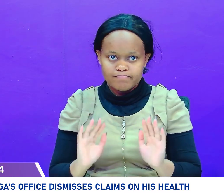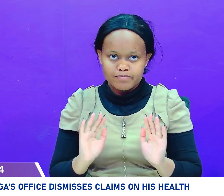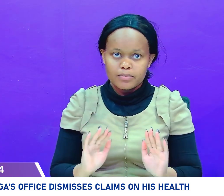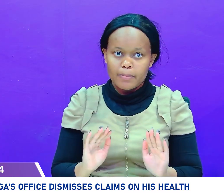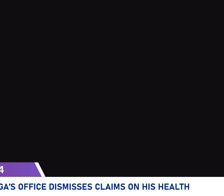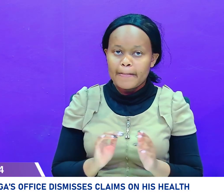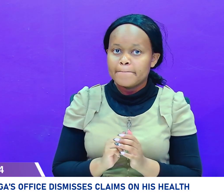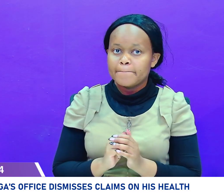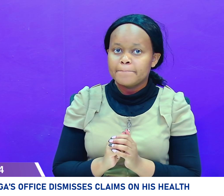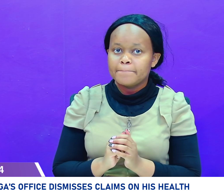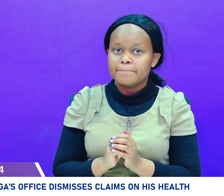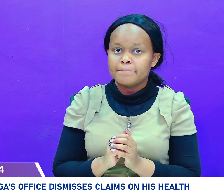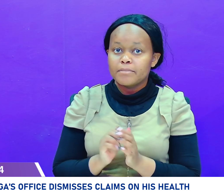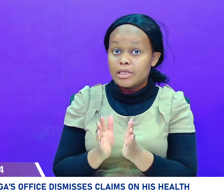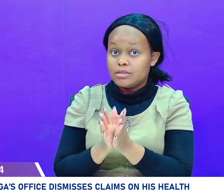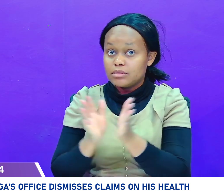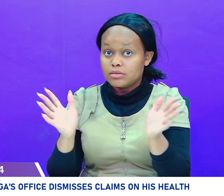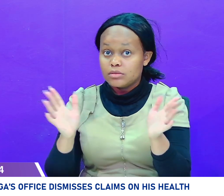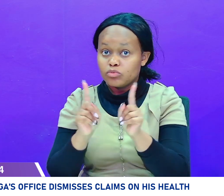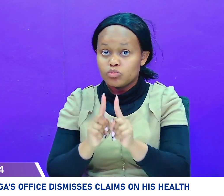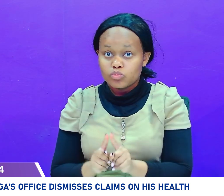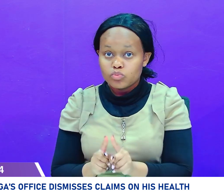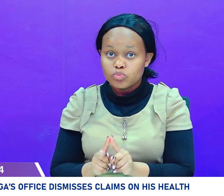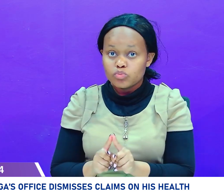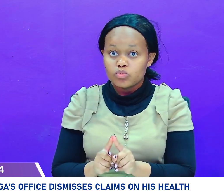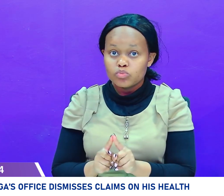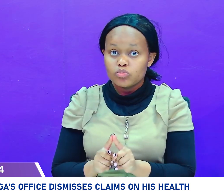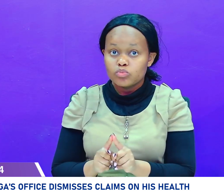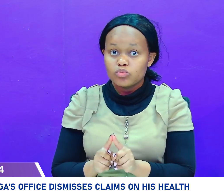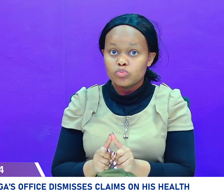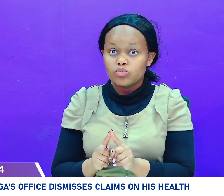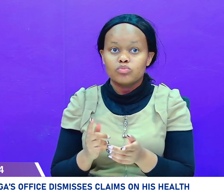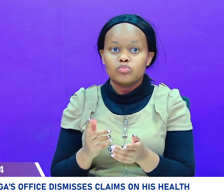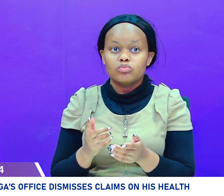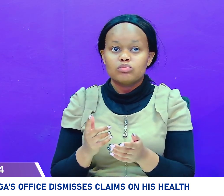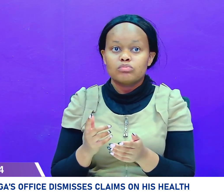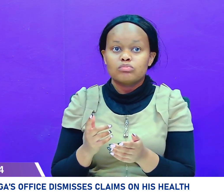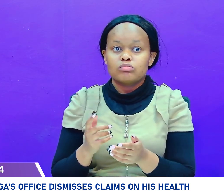The office said such claims were intended